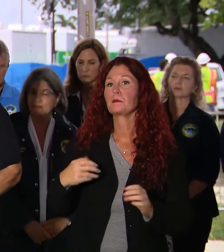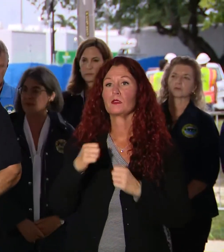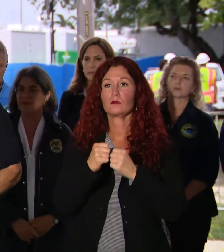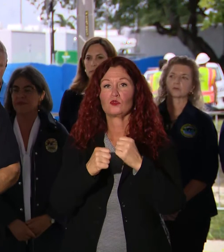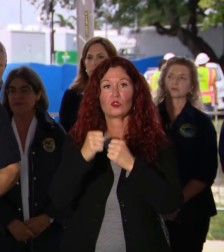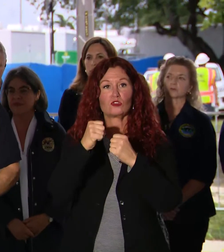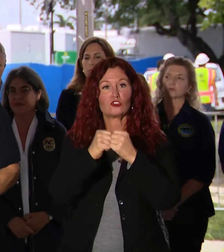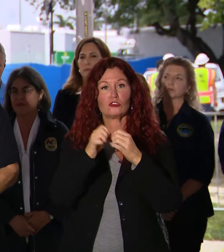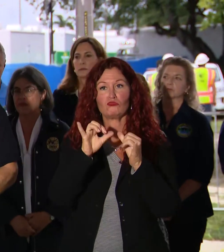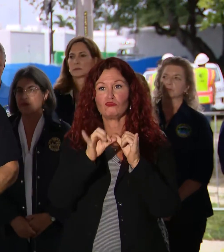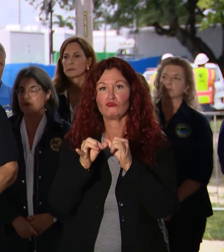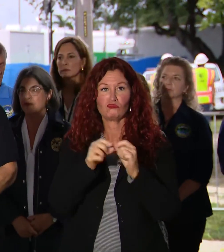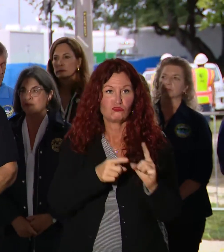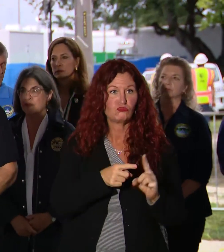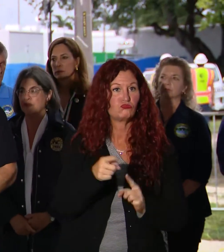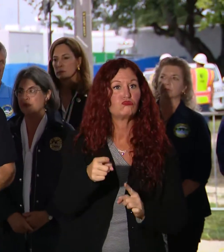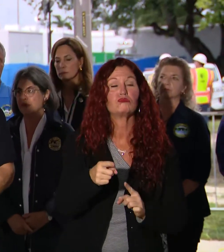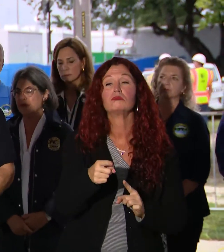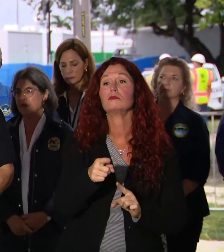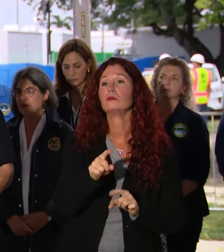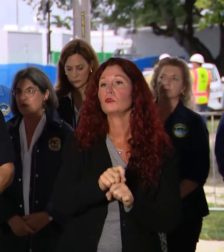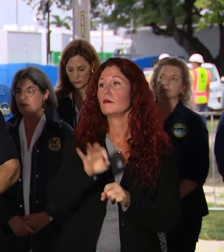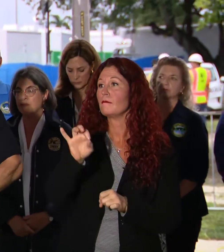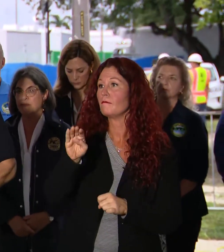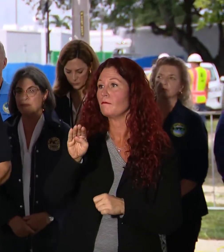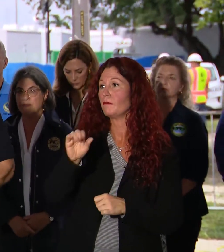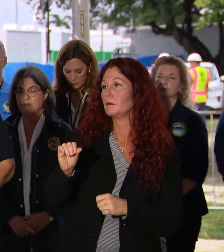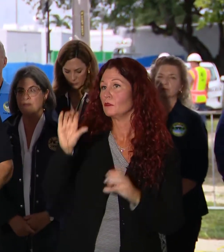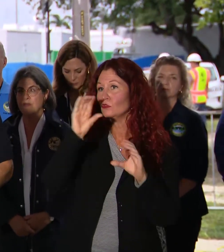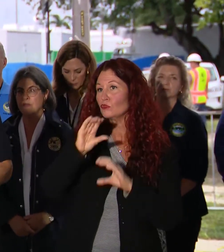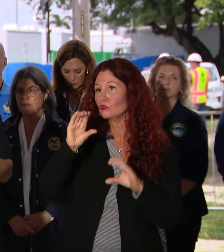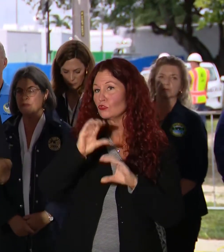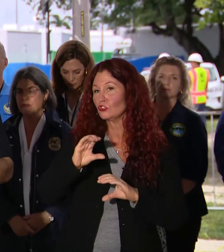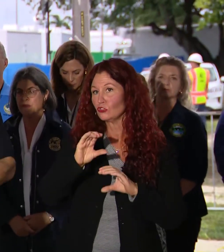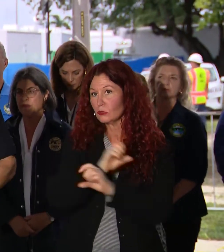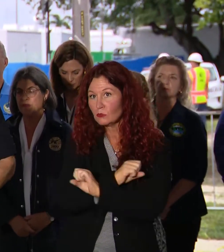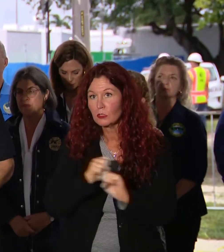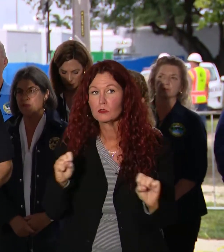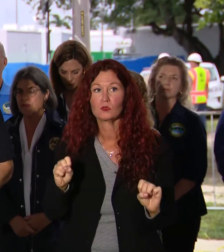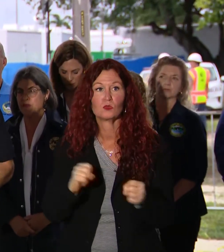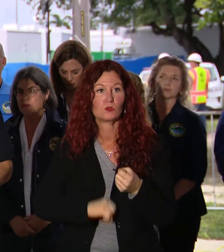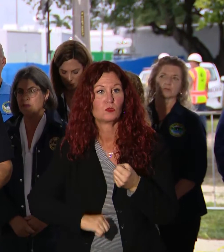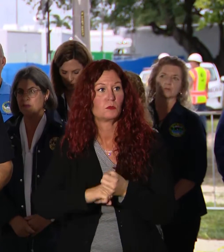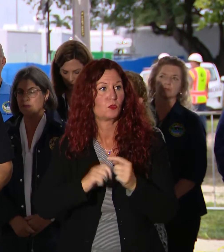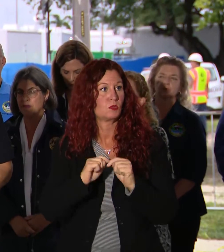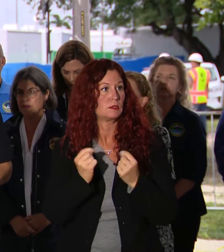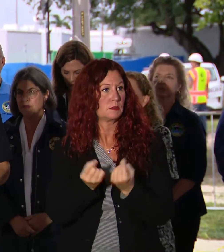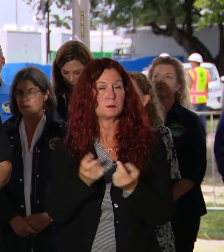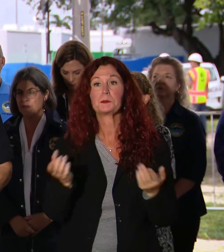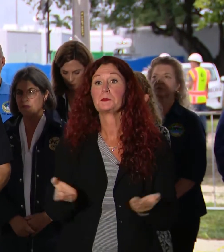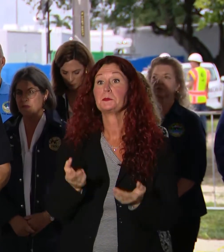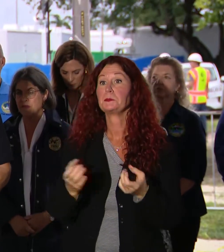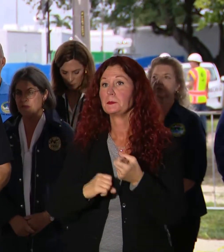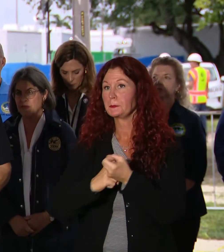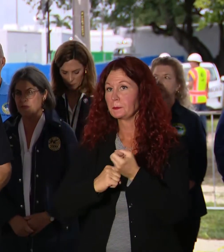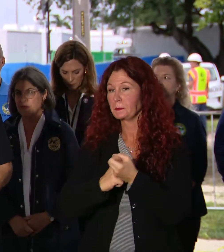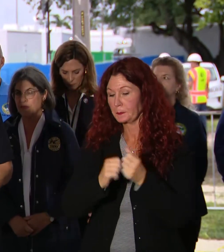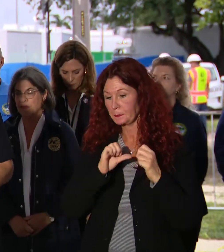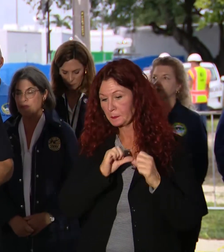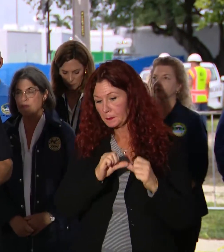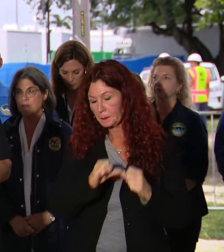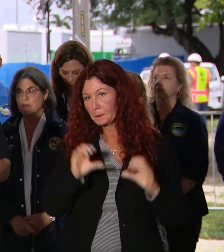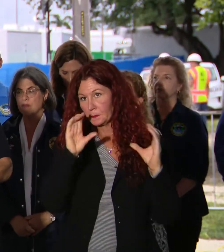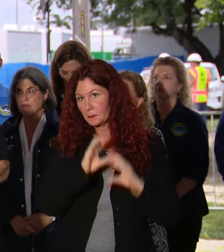structure specialist with FEMA's Urban Search and Rescue Incident Support Team. We're here supporting the local assets in their ongoing urban search and rescue